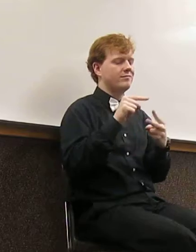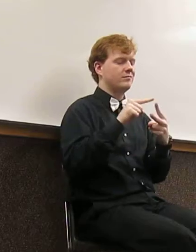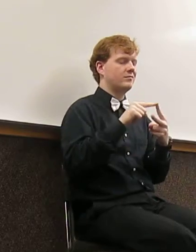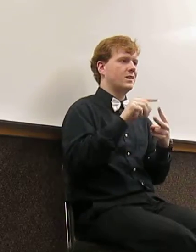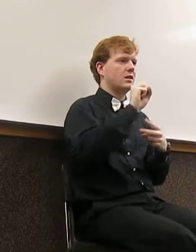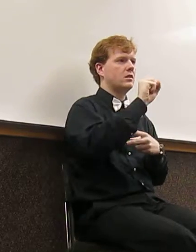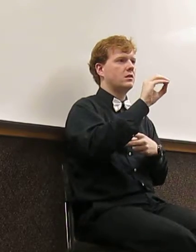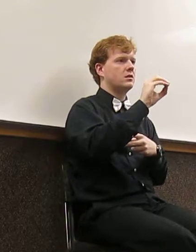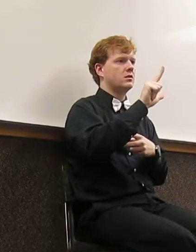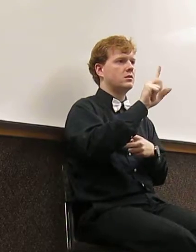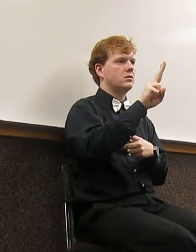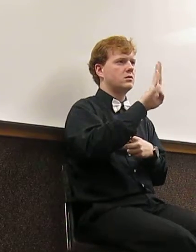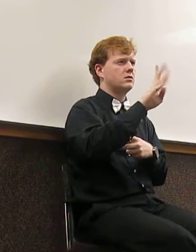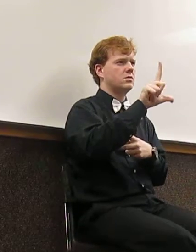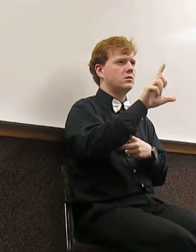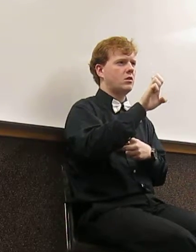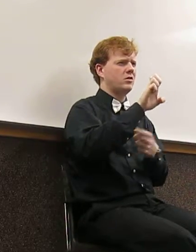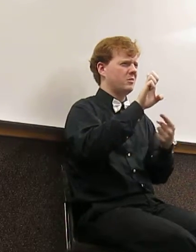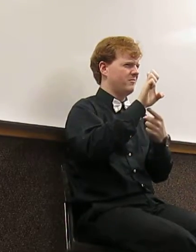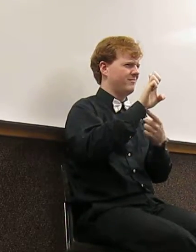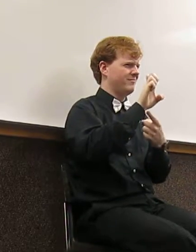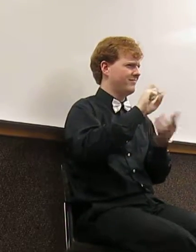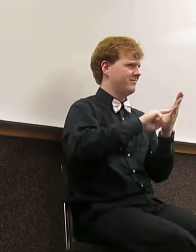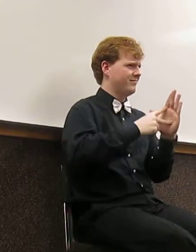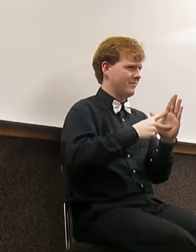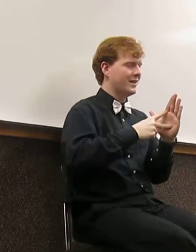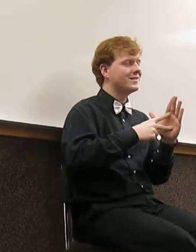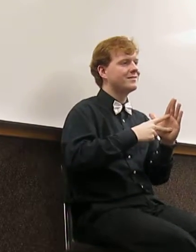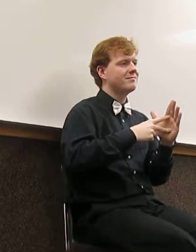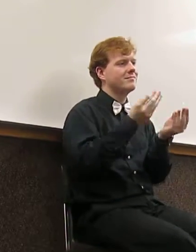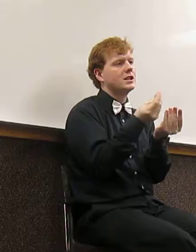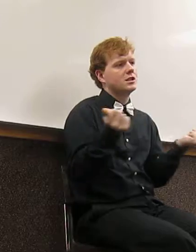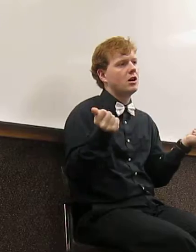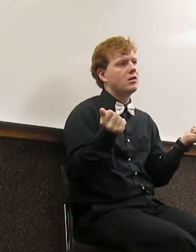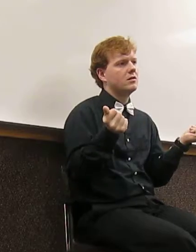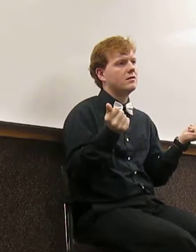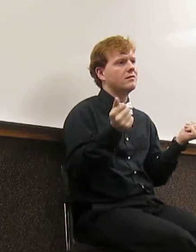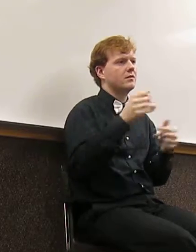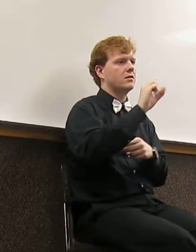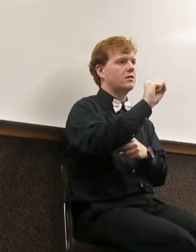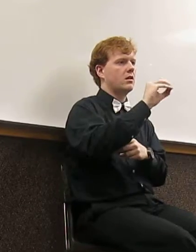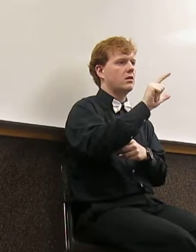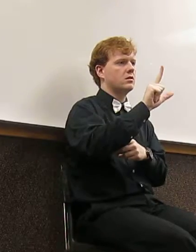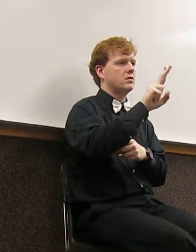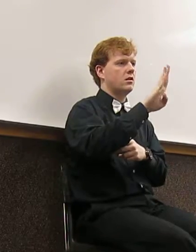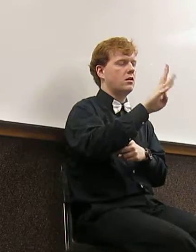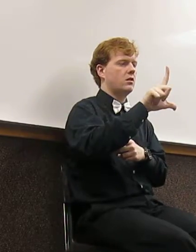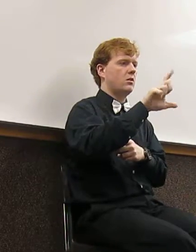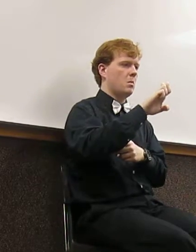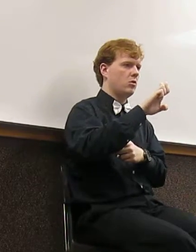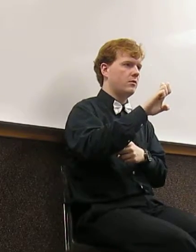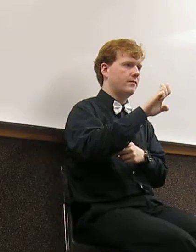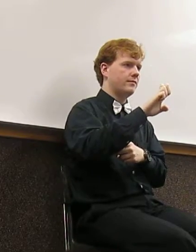What does the word soluble mean? Yeah, dissolves in. Okay, so water soluble vitamins dissolve